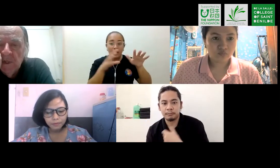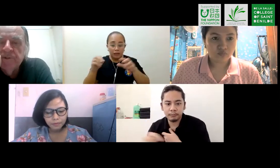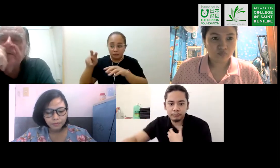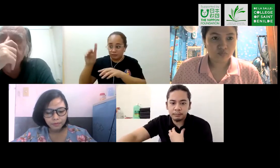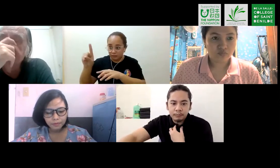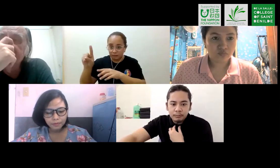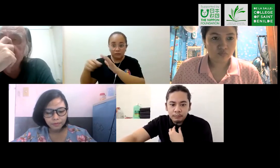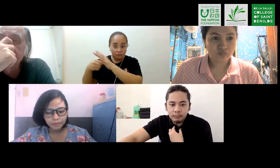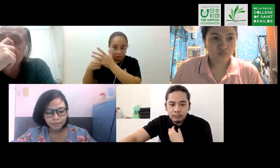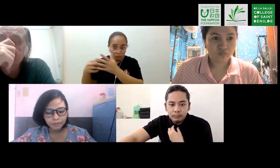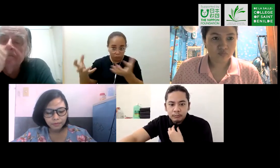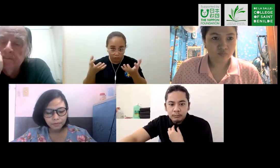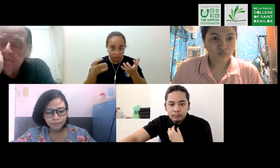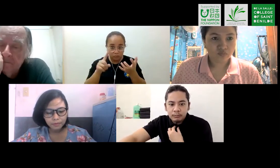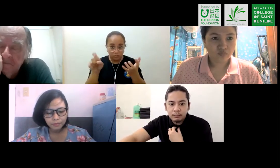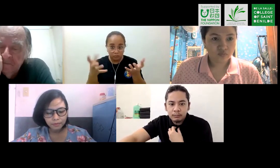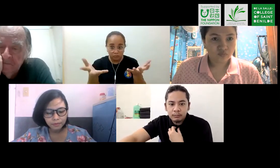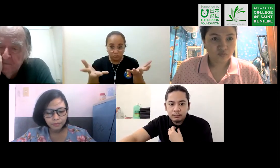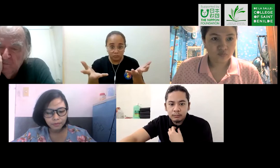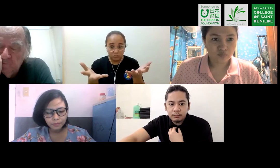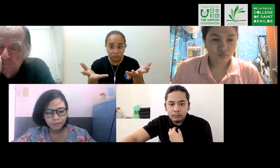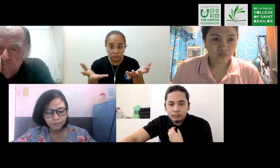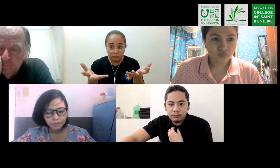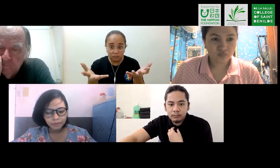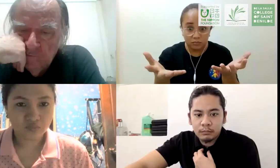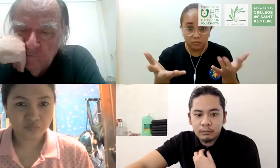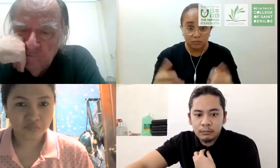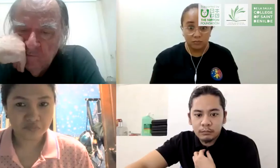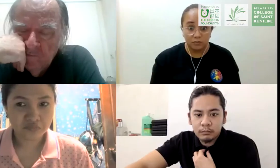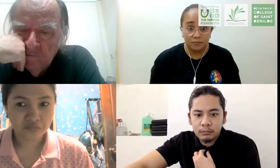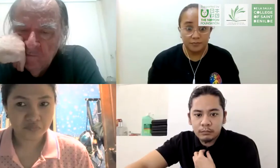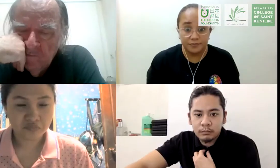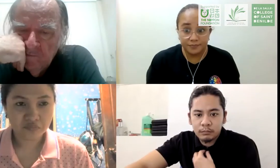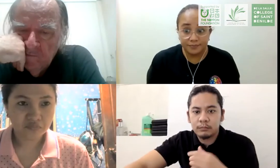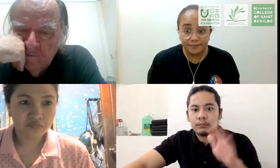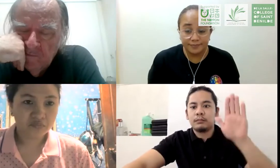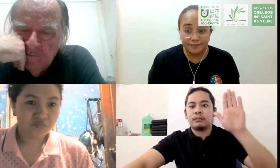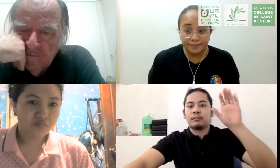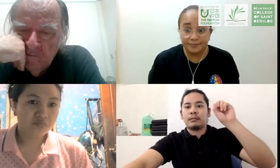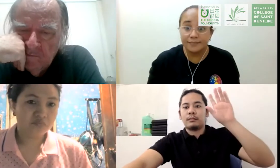Yes, Shaq.